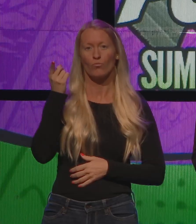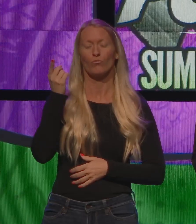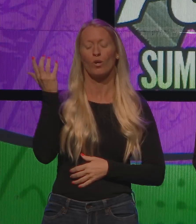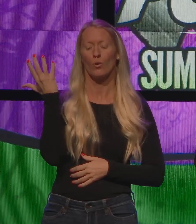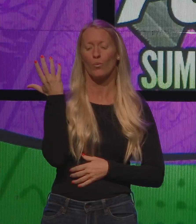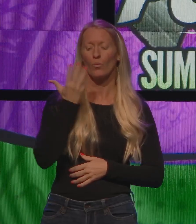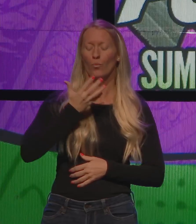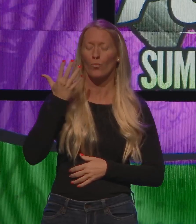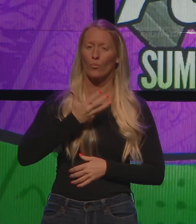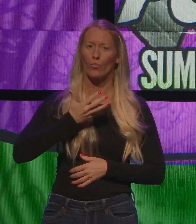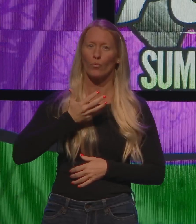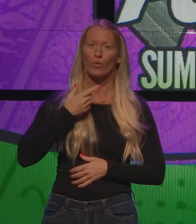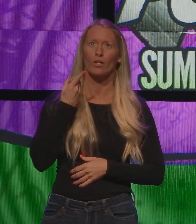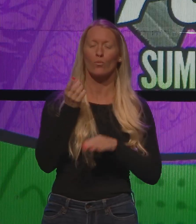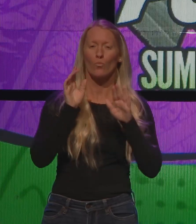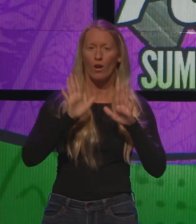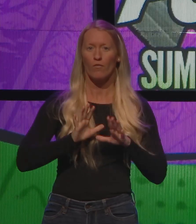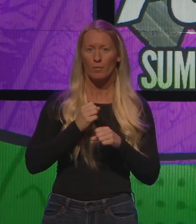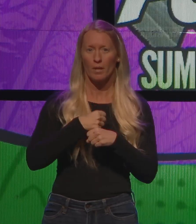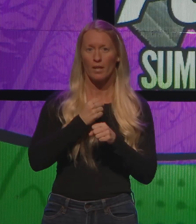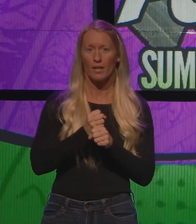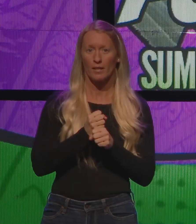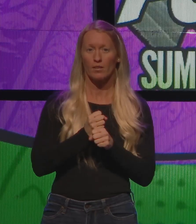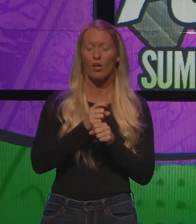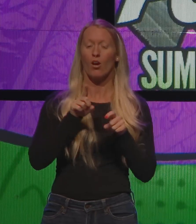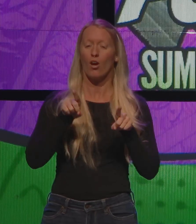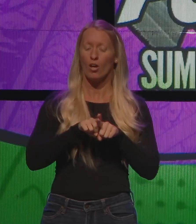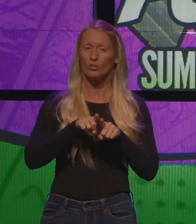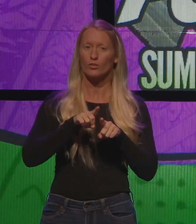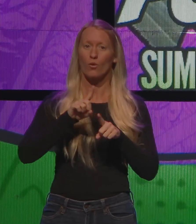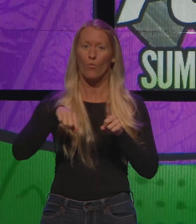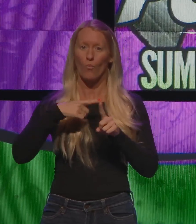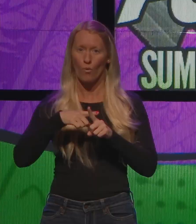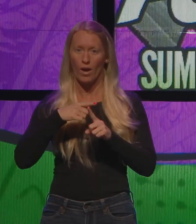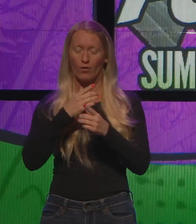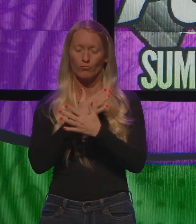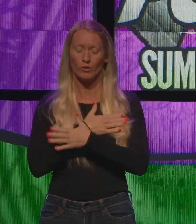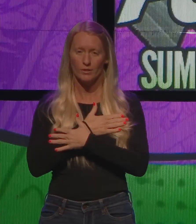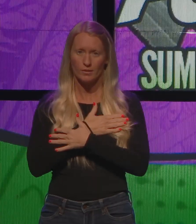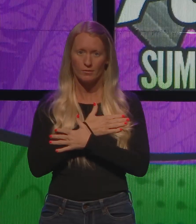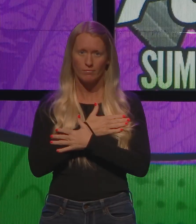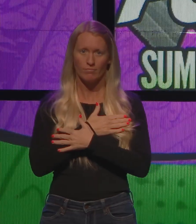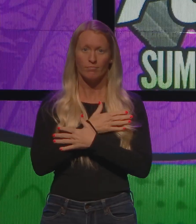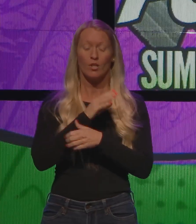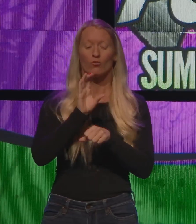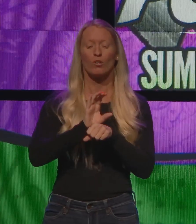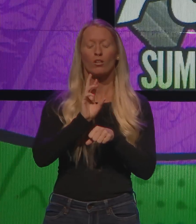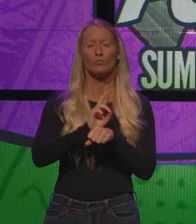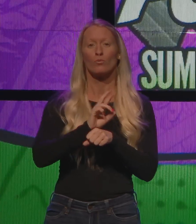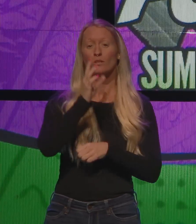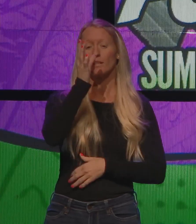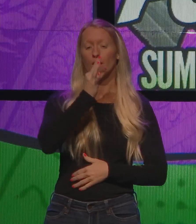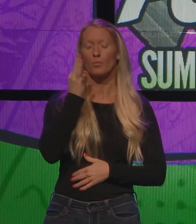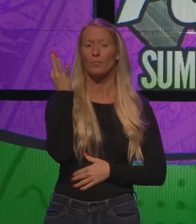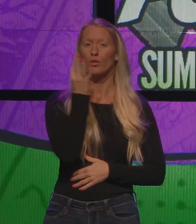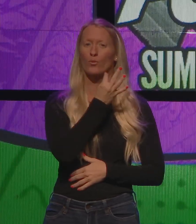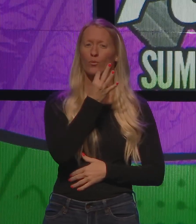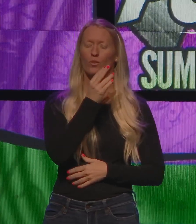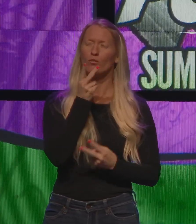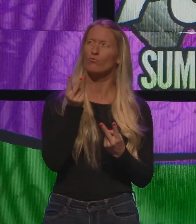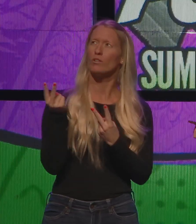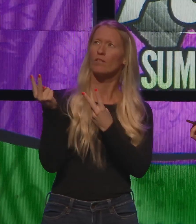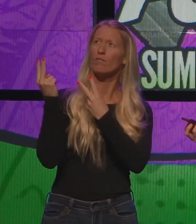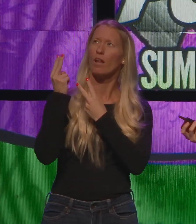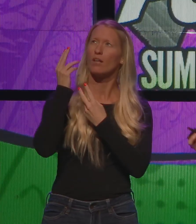At Crossroads, we do communion every week. We have this time of communion to reflect, to think,